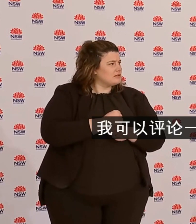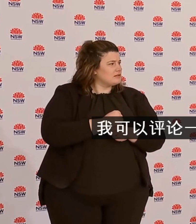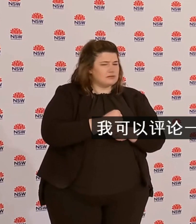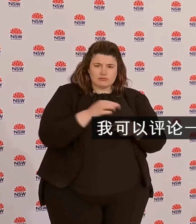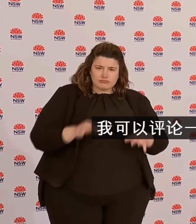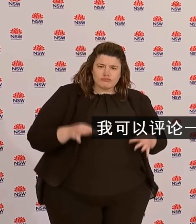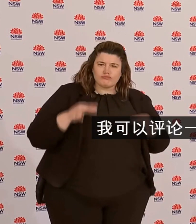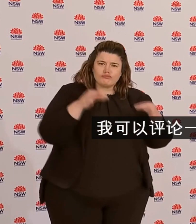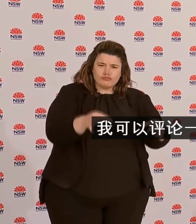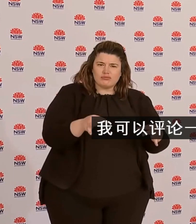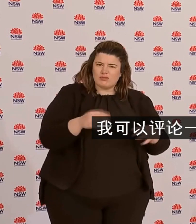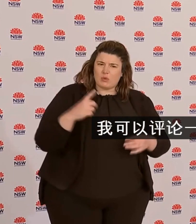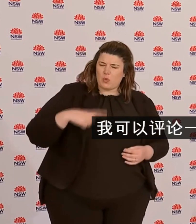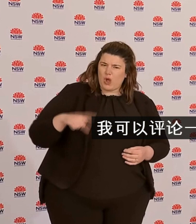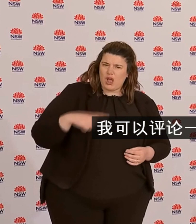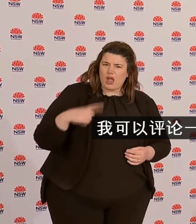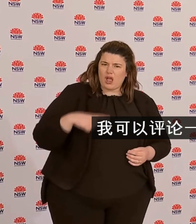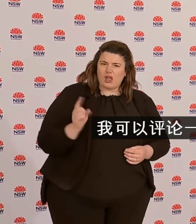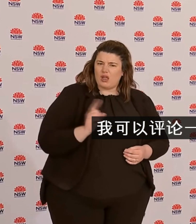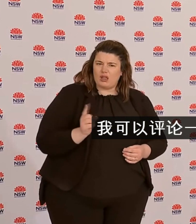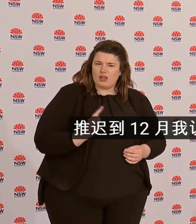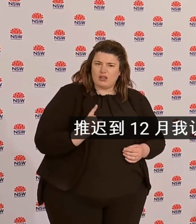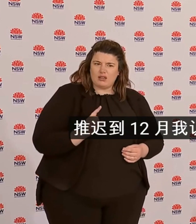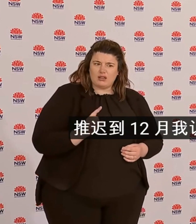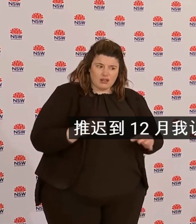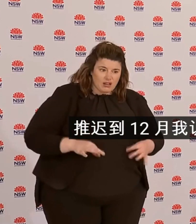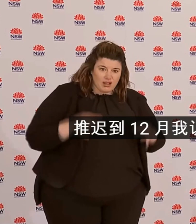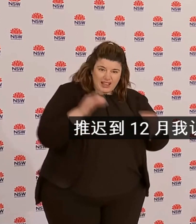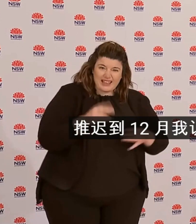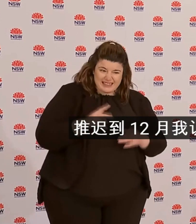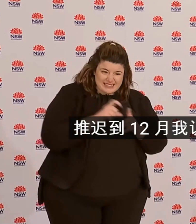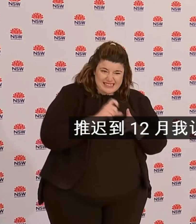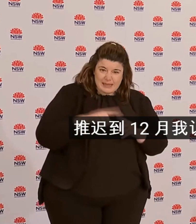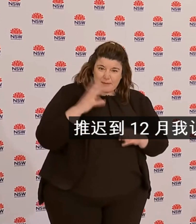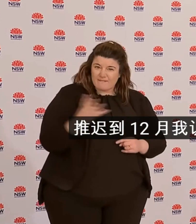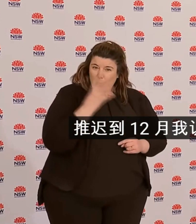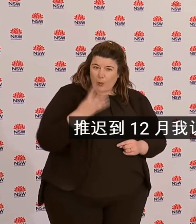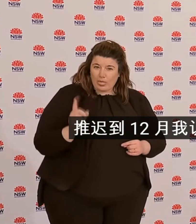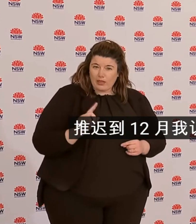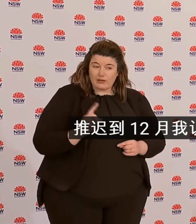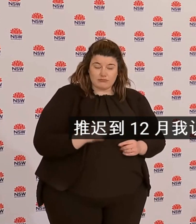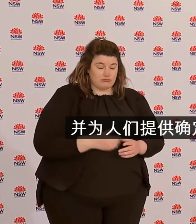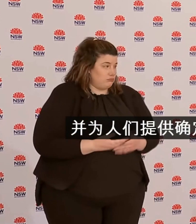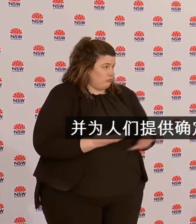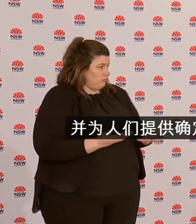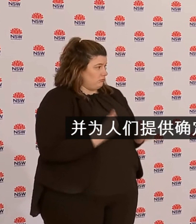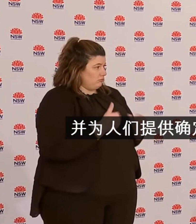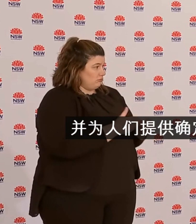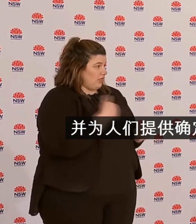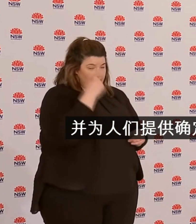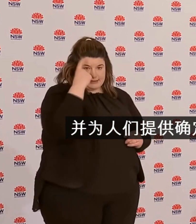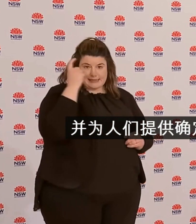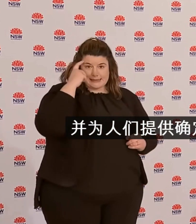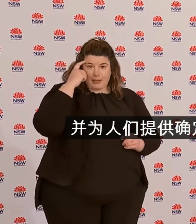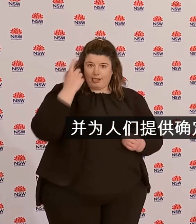Sorry? Could I just get a comment on the local government elections being again postponed until December 4? Yeah, I think that's a sensible decision and provides